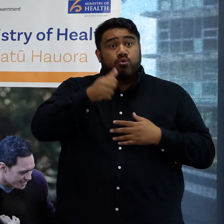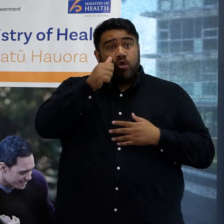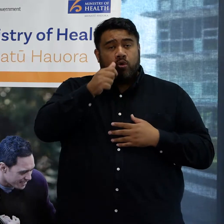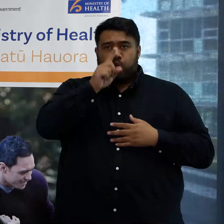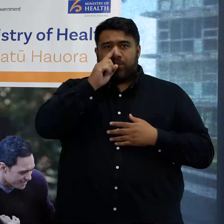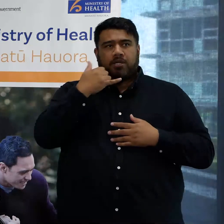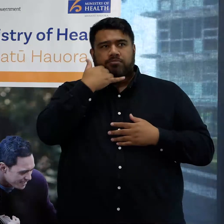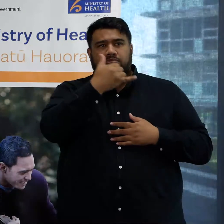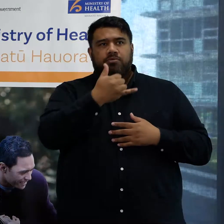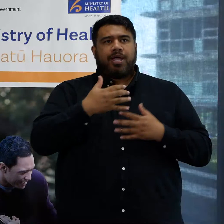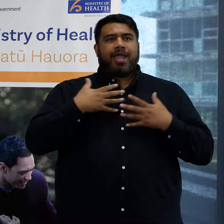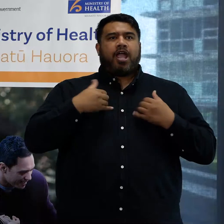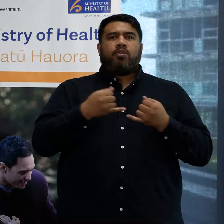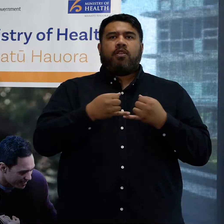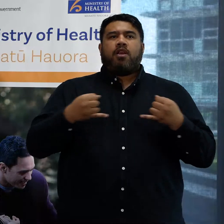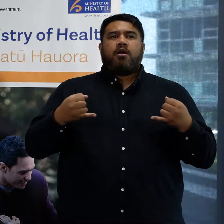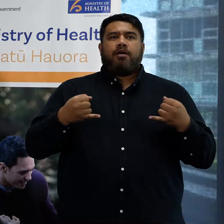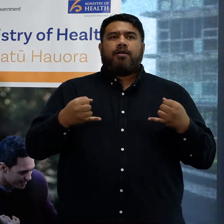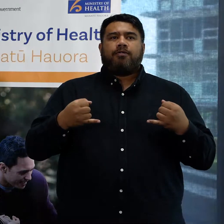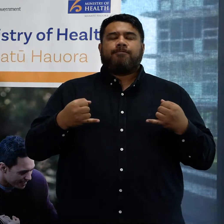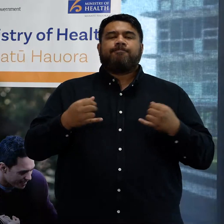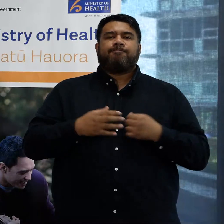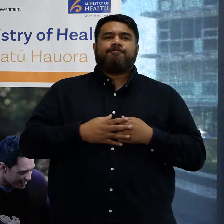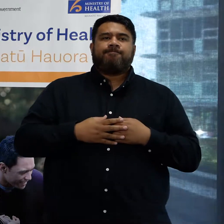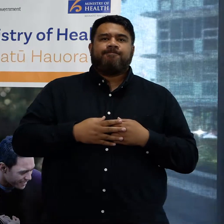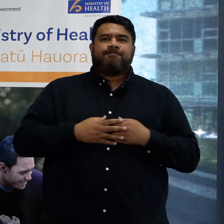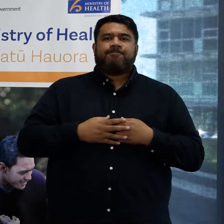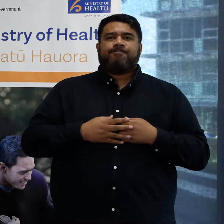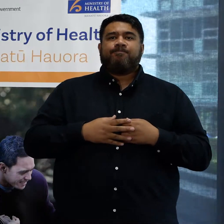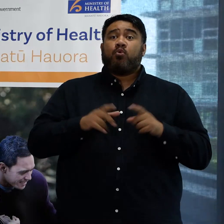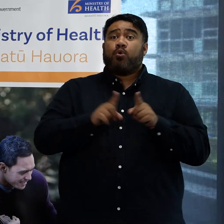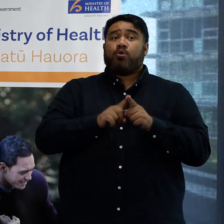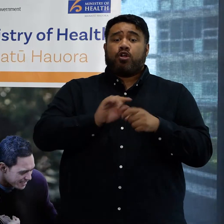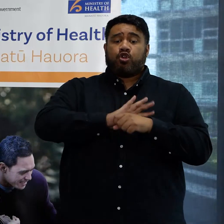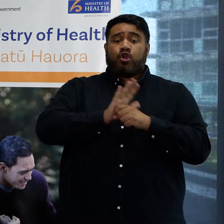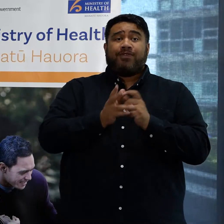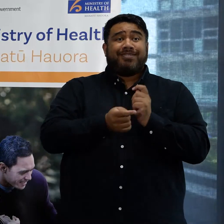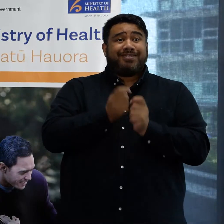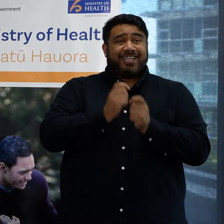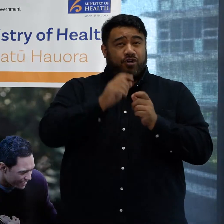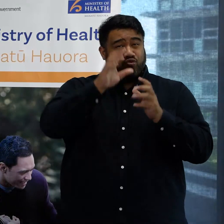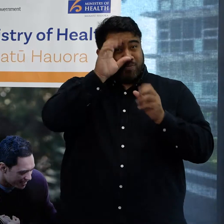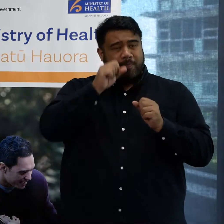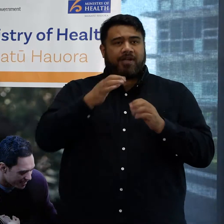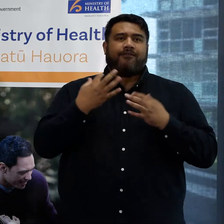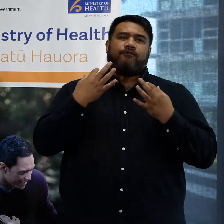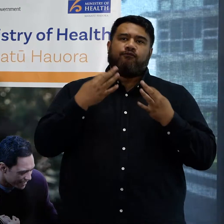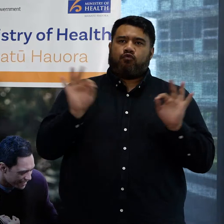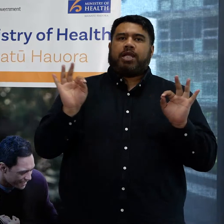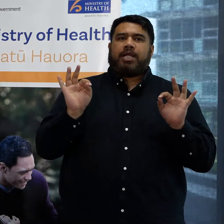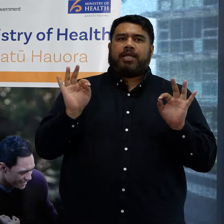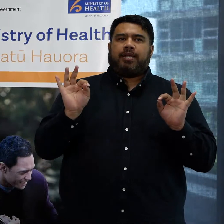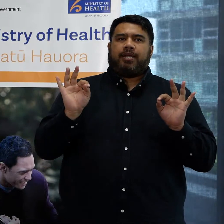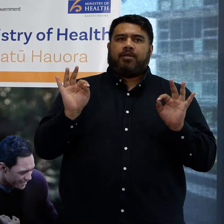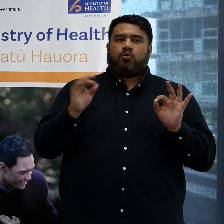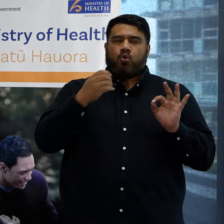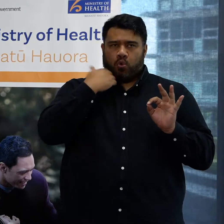able to point you in the right direction. And an important reminder, a COVID-19 test is free of charge wherever you have